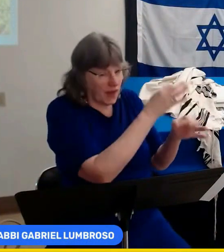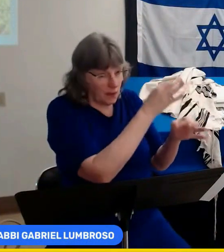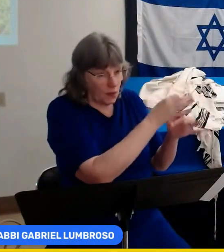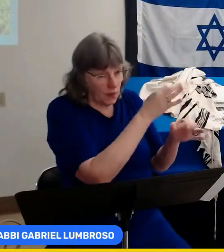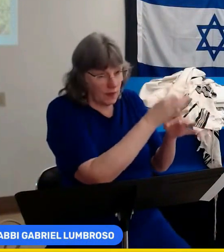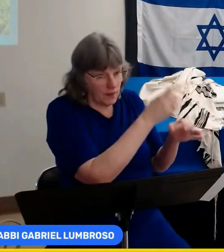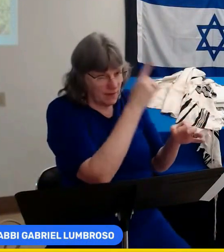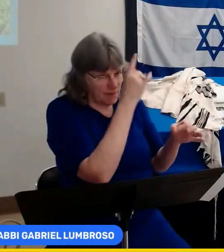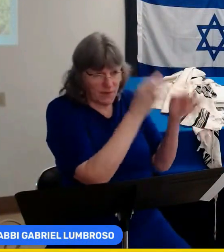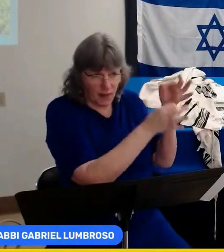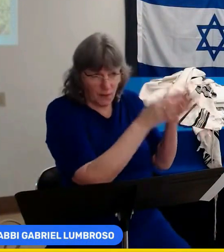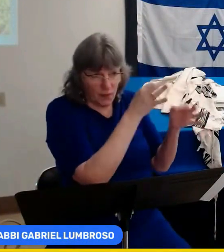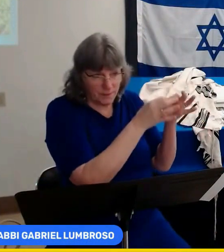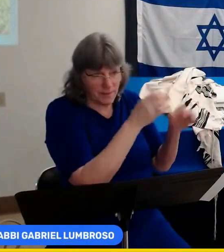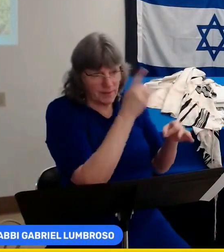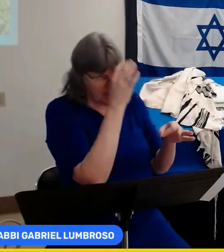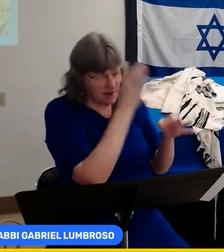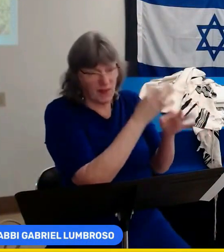are